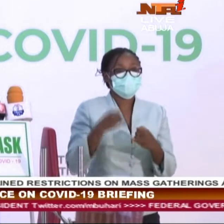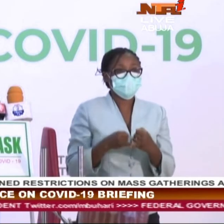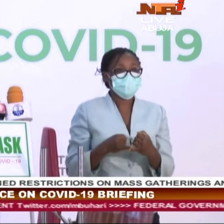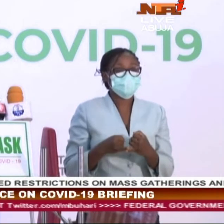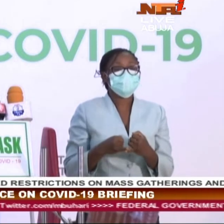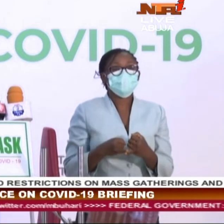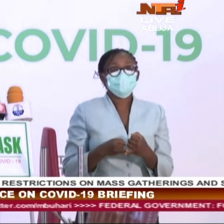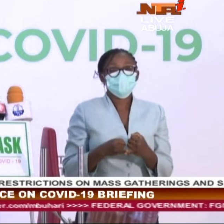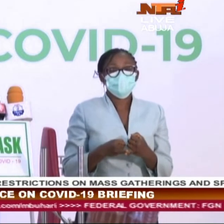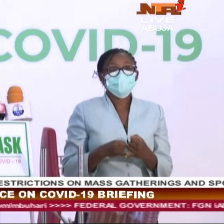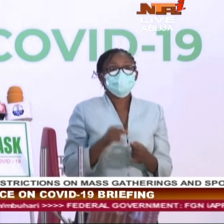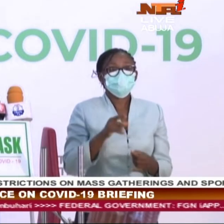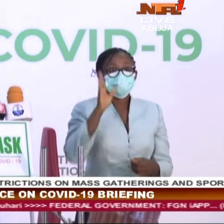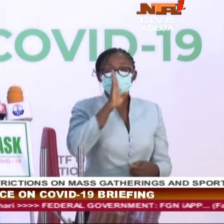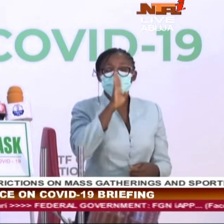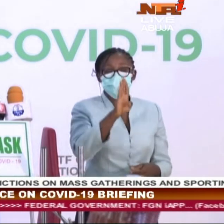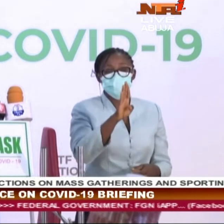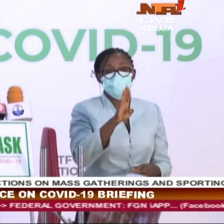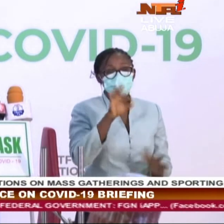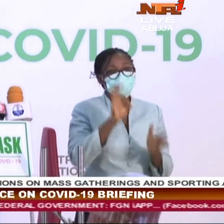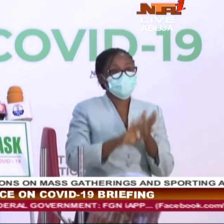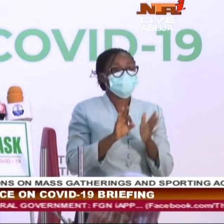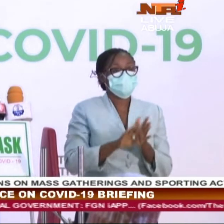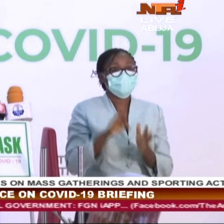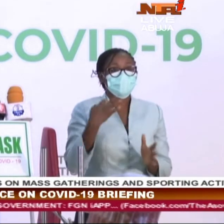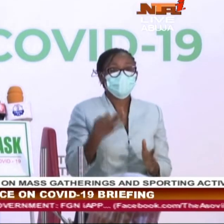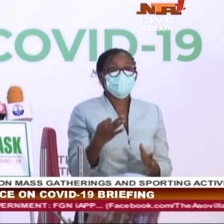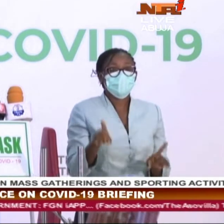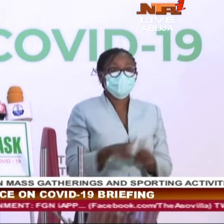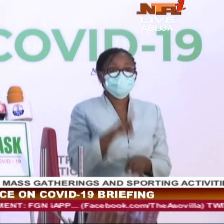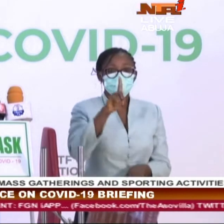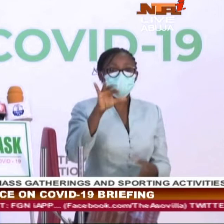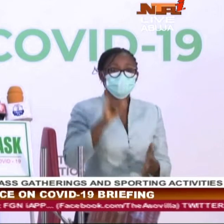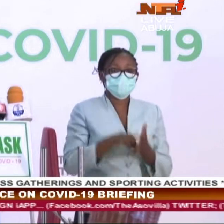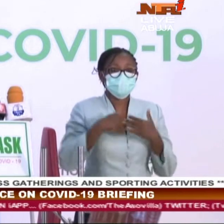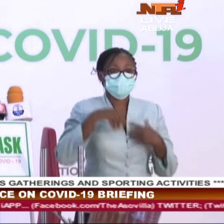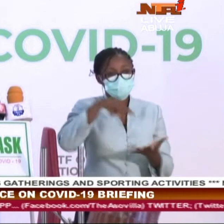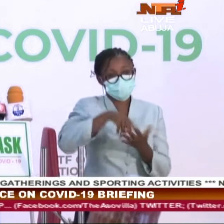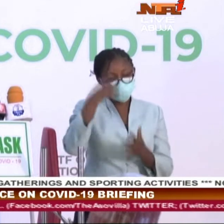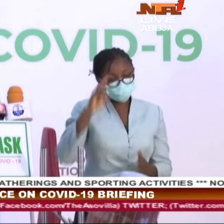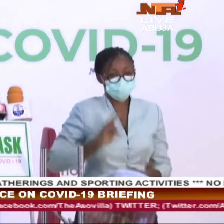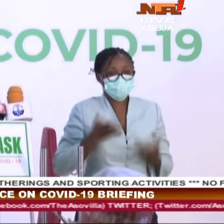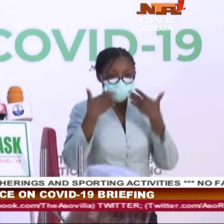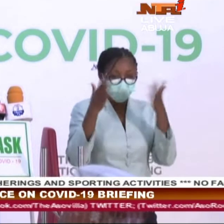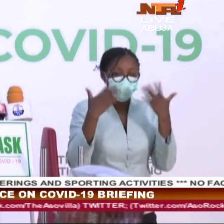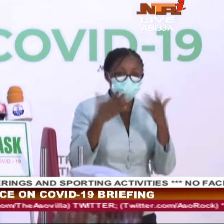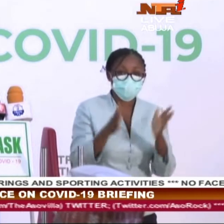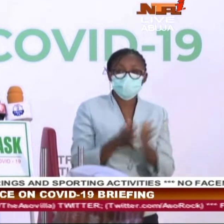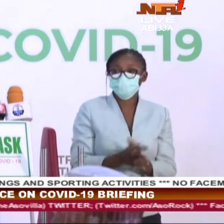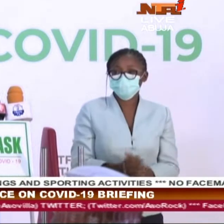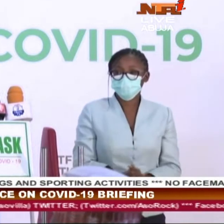and done, you will be counted as the ones that are standing. Thank you. Have a good evening.